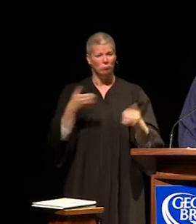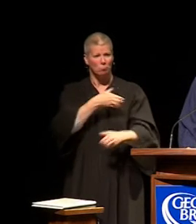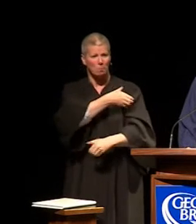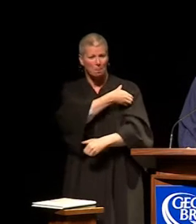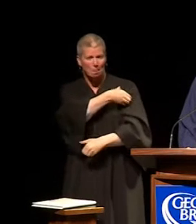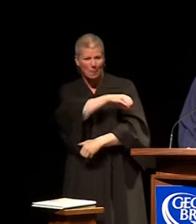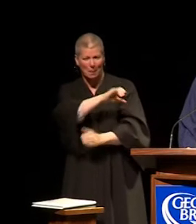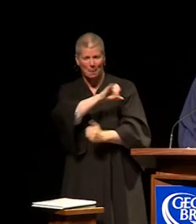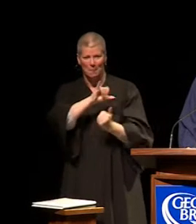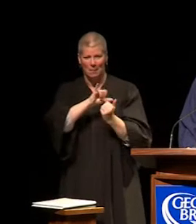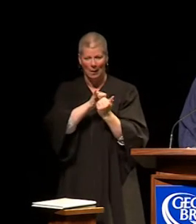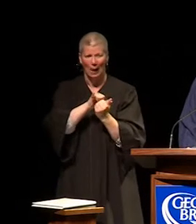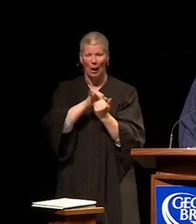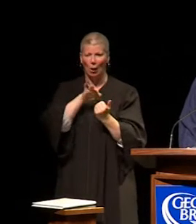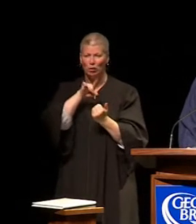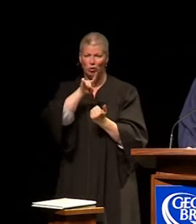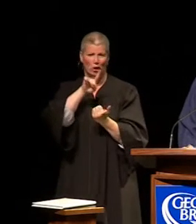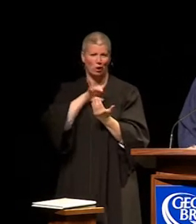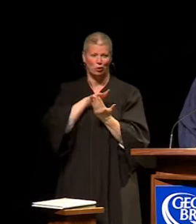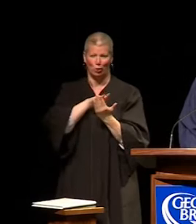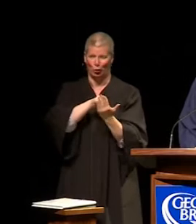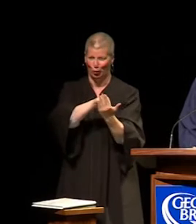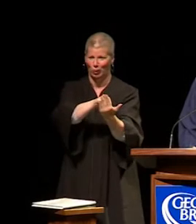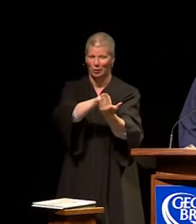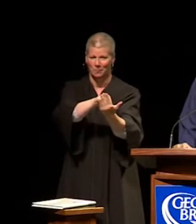through education.